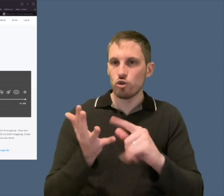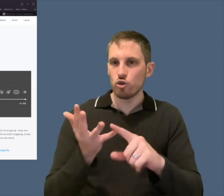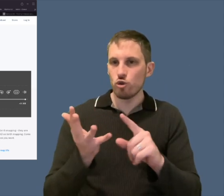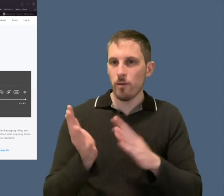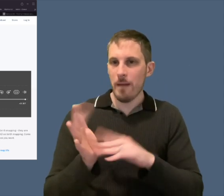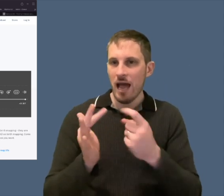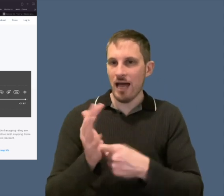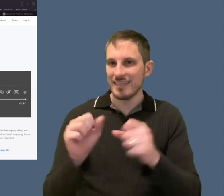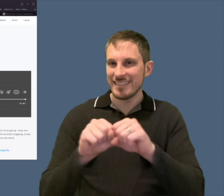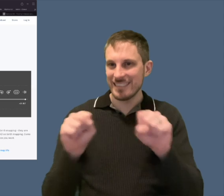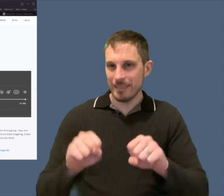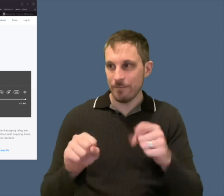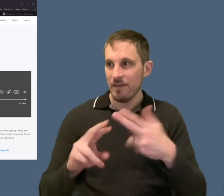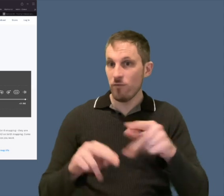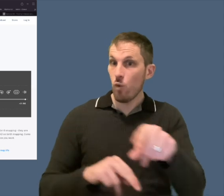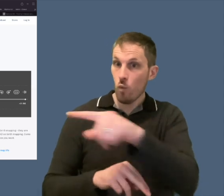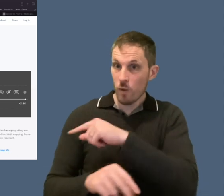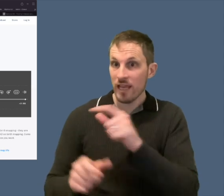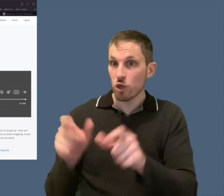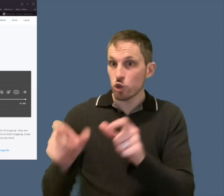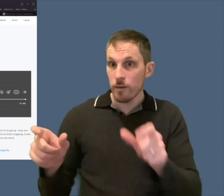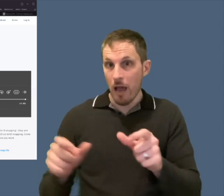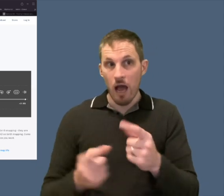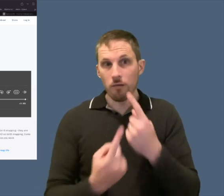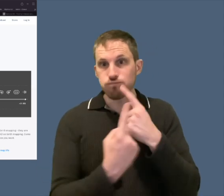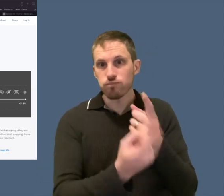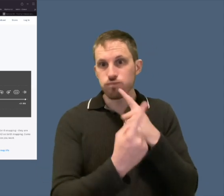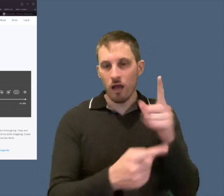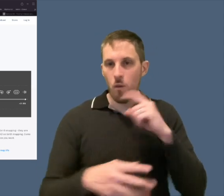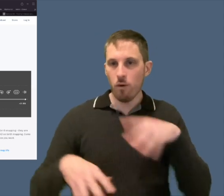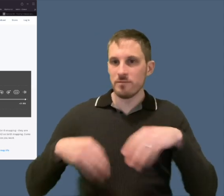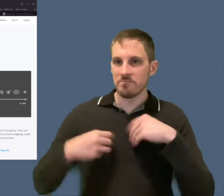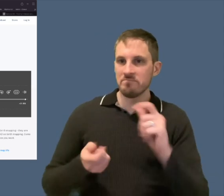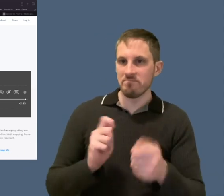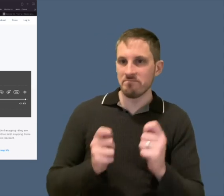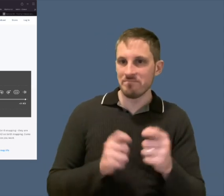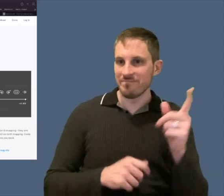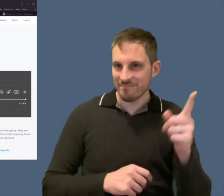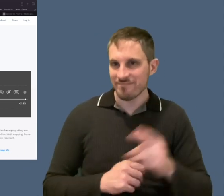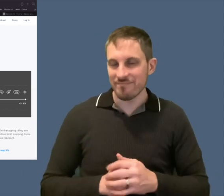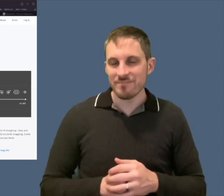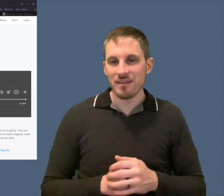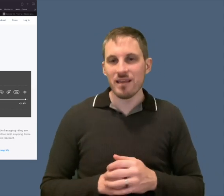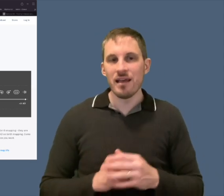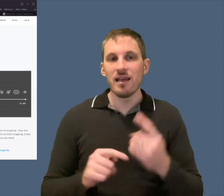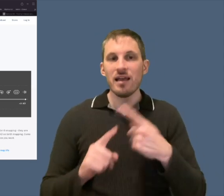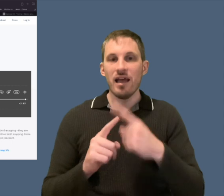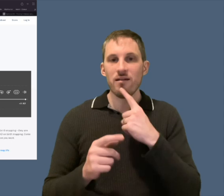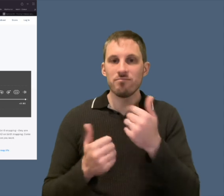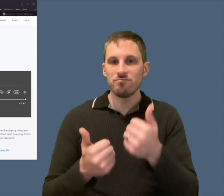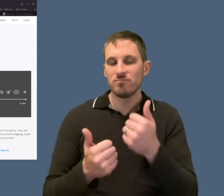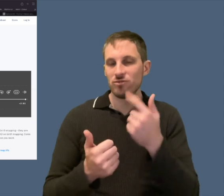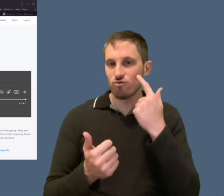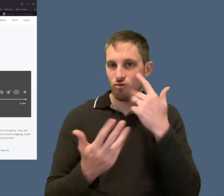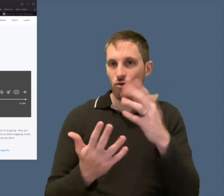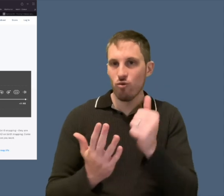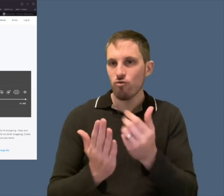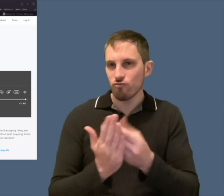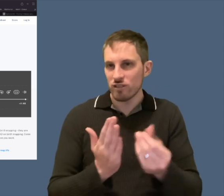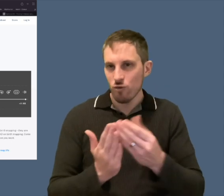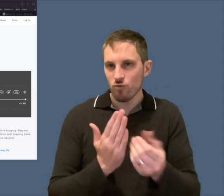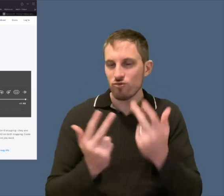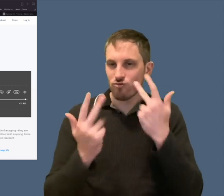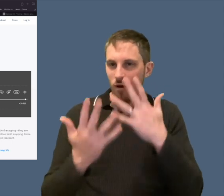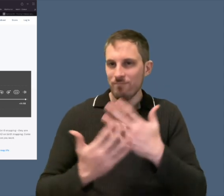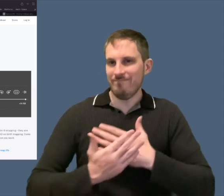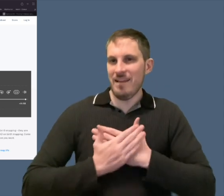Demand it, they'll change it. The more we know, the more we can change it. And that's what I love about all the resources you have. The reason behind why you're doing it